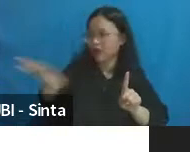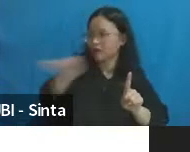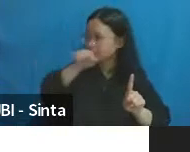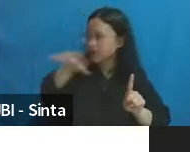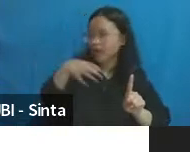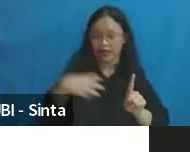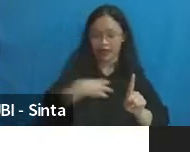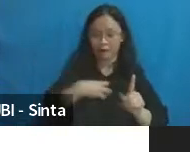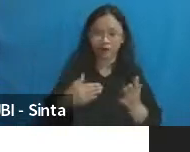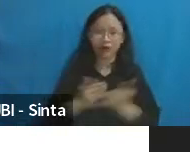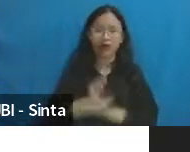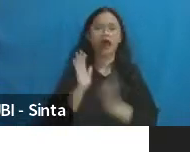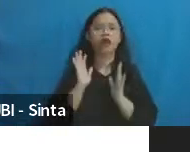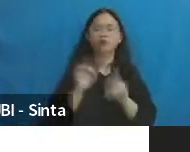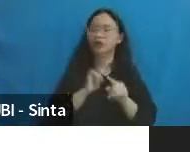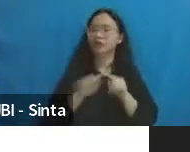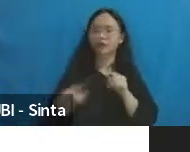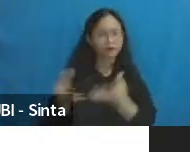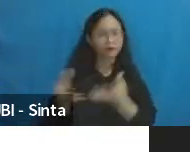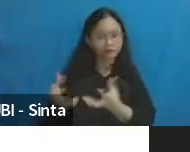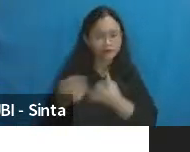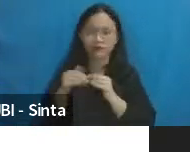There shouldn't be a case where